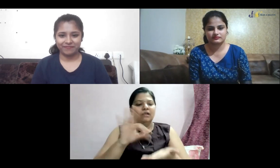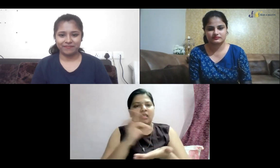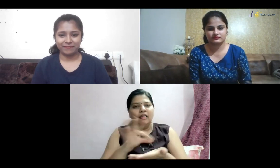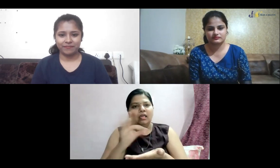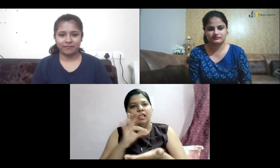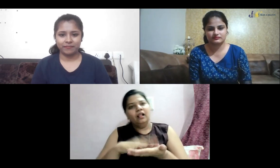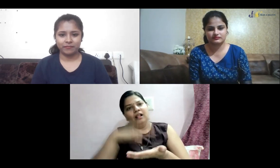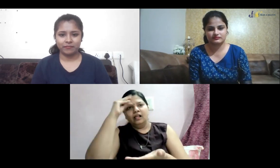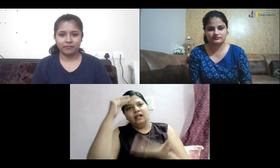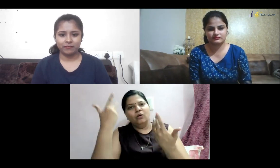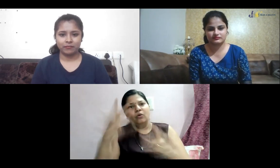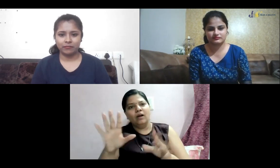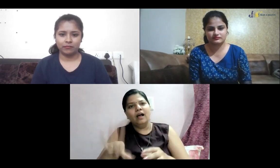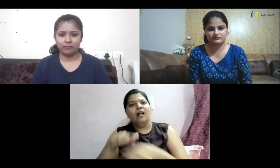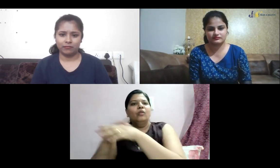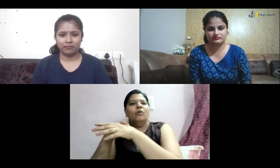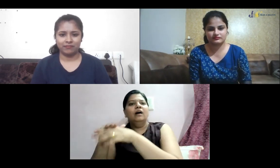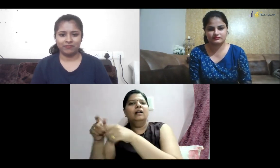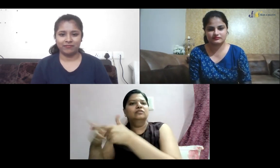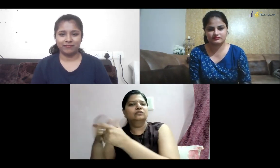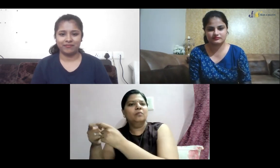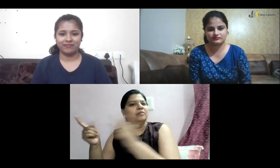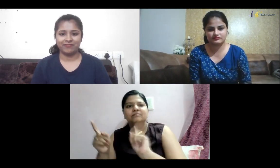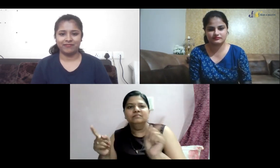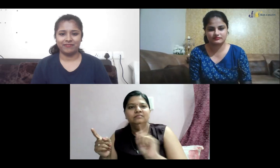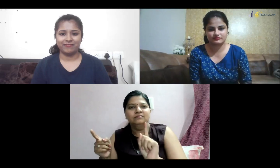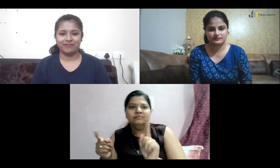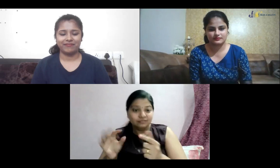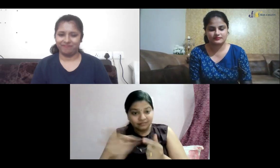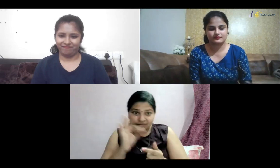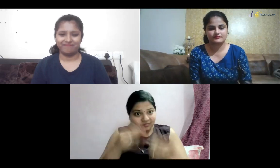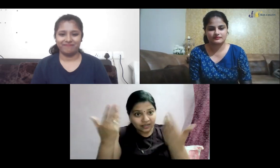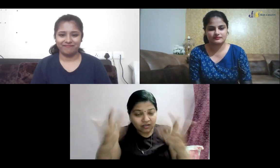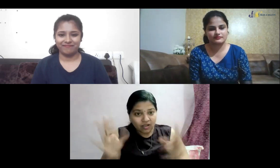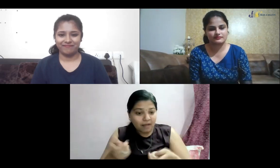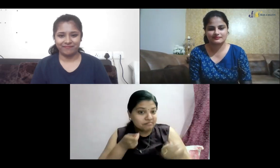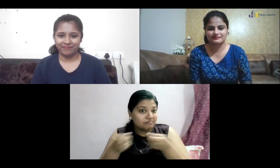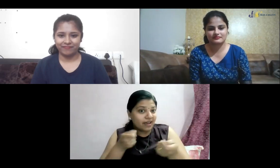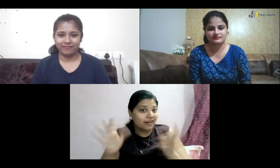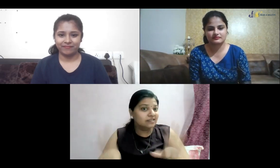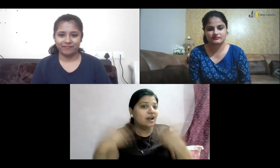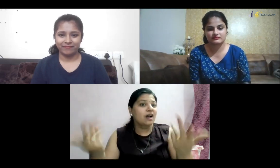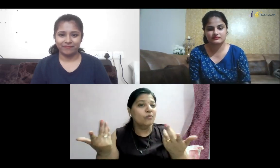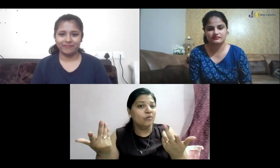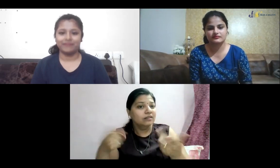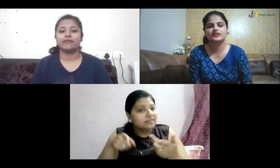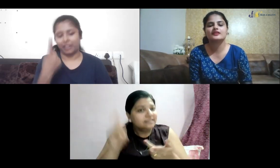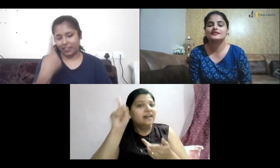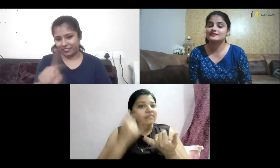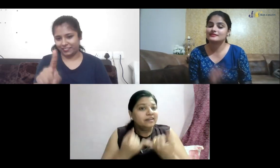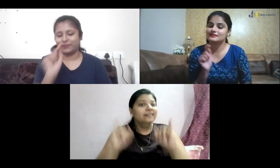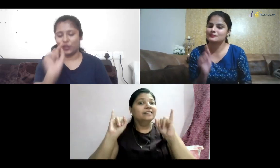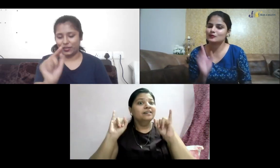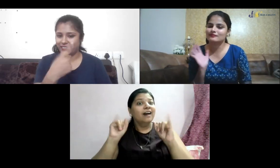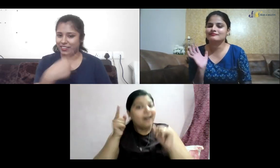teach the people. If they are just learning, swimming about the things, how they can